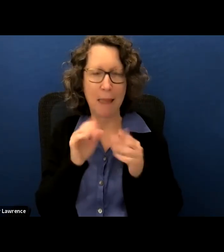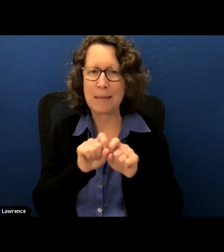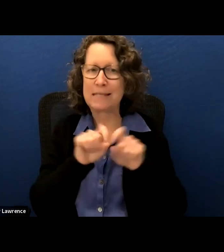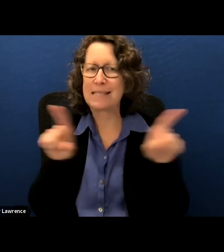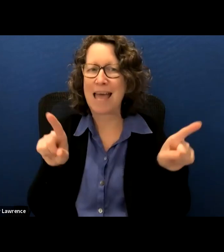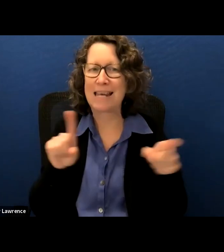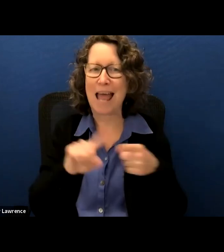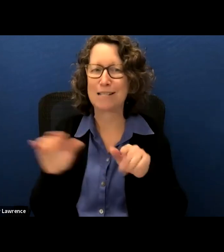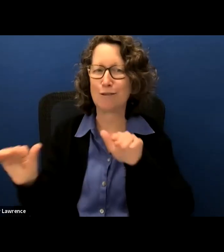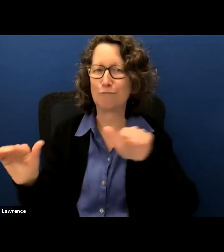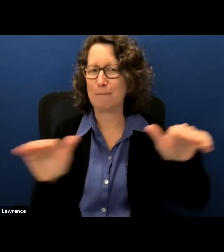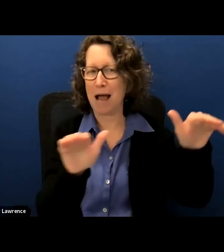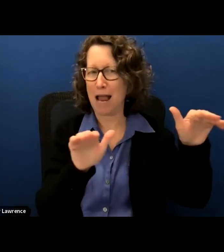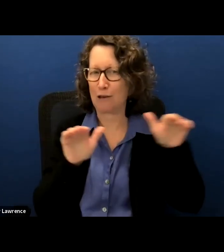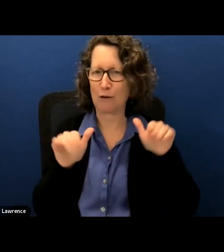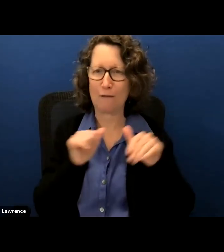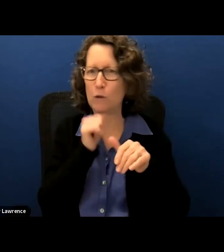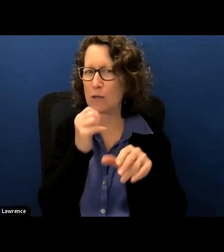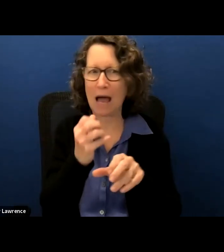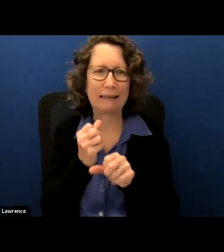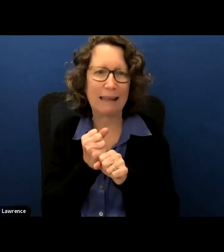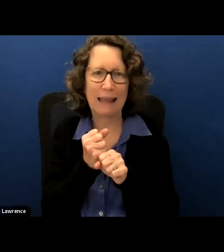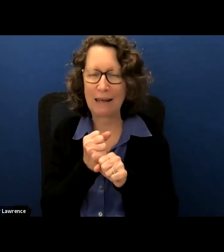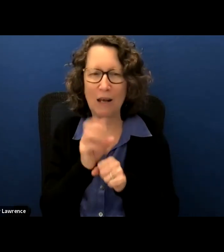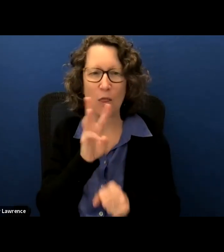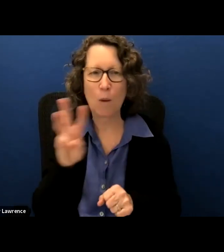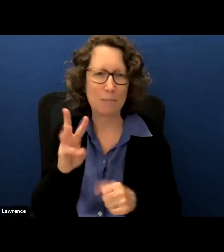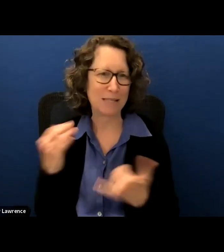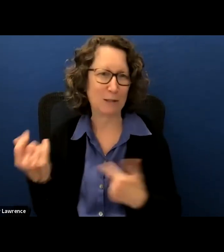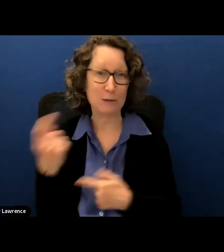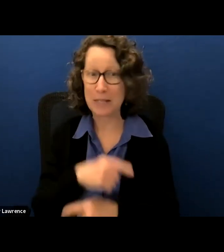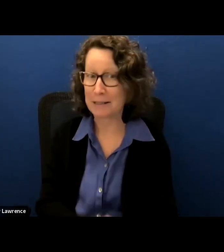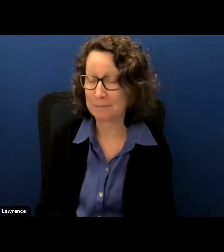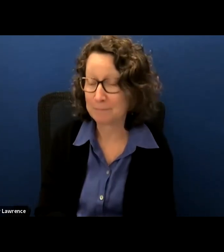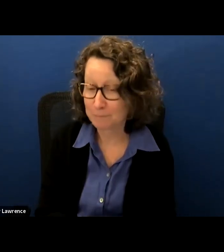out just as a reminder if you didn't get the website today.